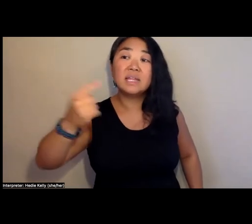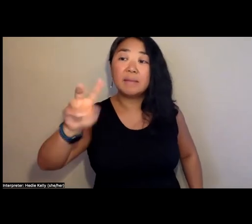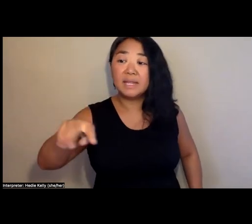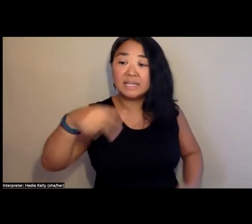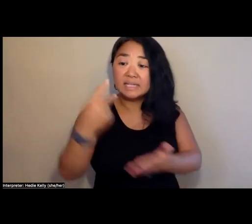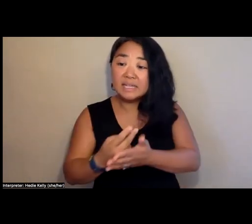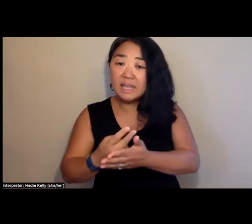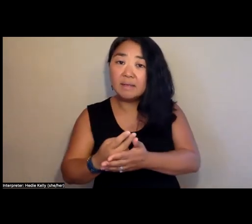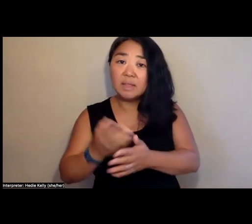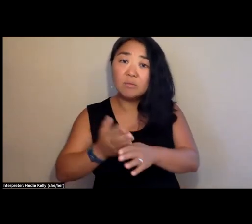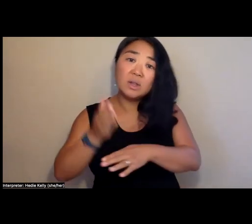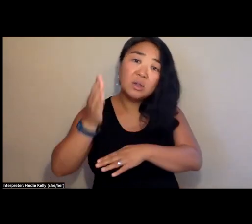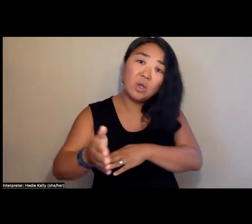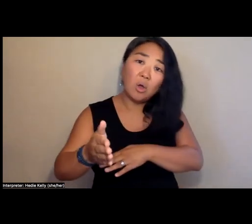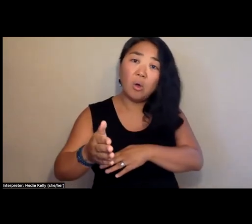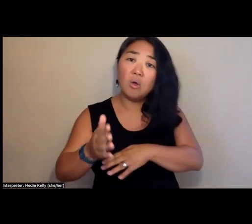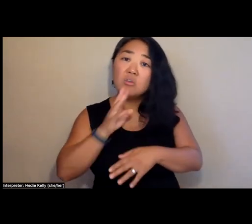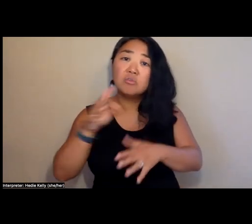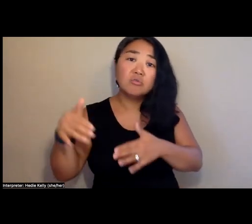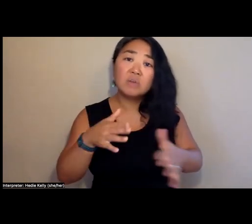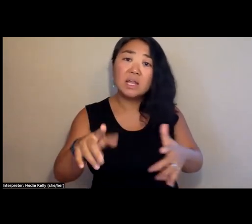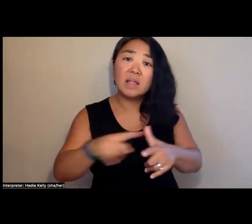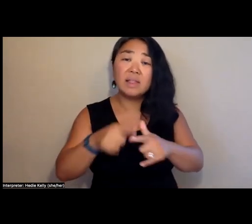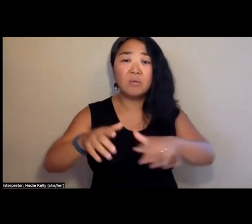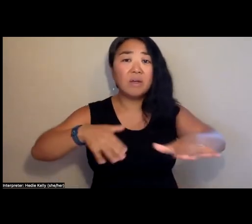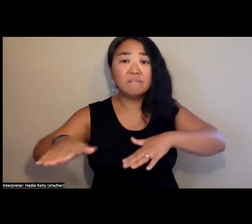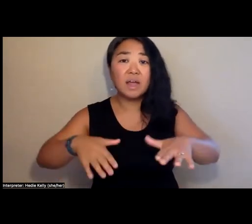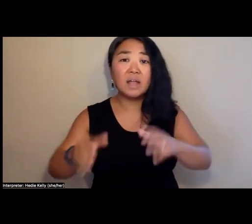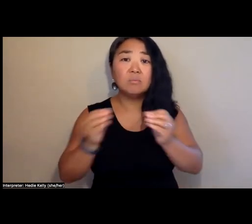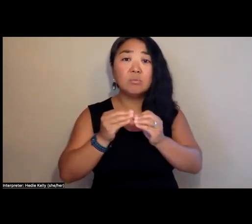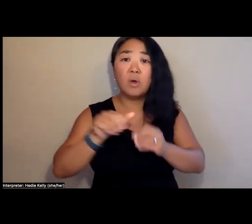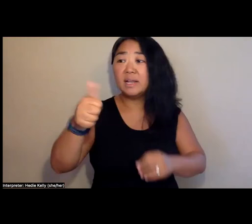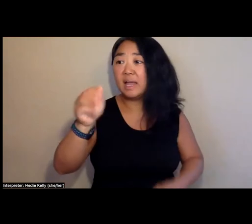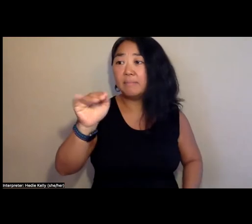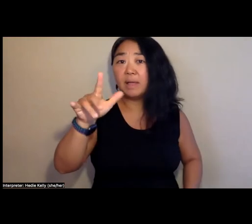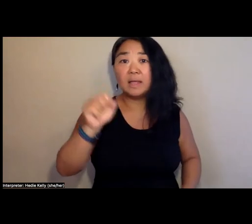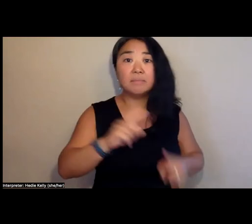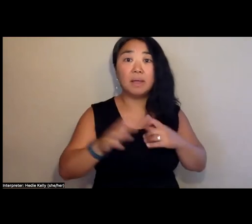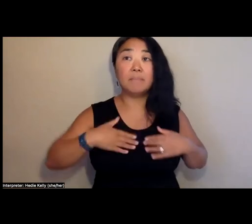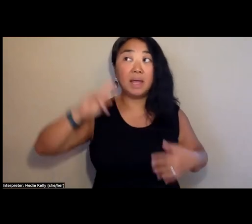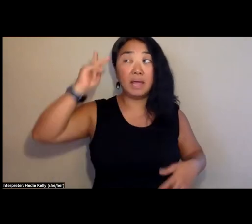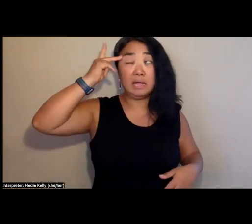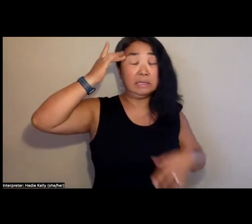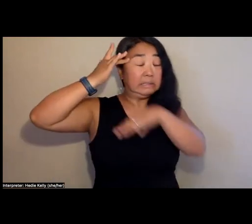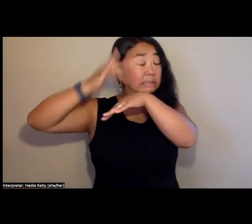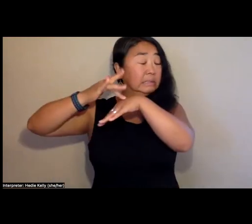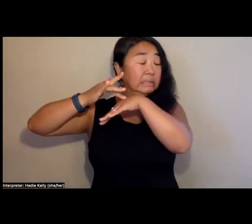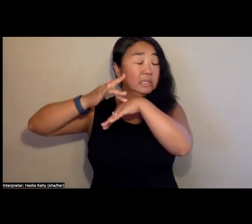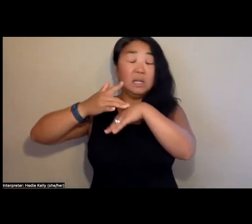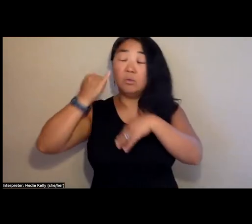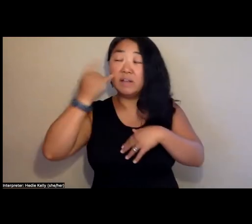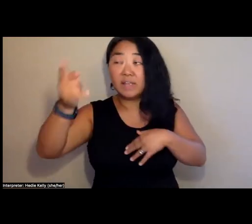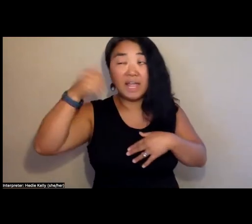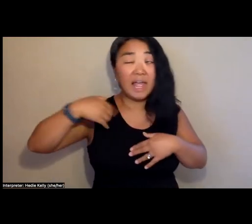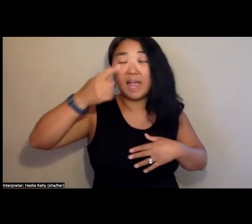trying to cross a creek and bangs their knee, they were fine and walked the next 10 miles. But my paranoid brain was like, oh, what if they had a compound